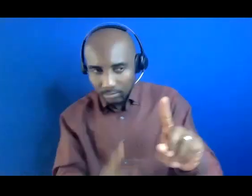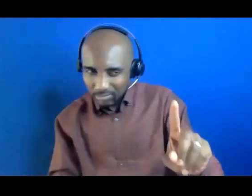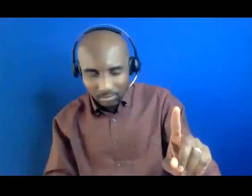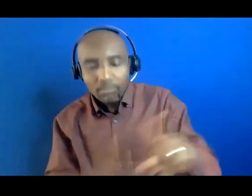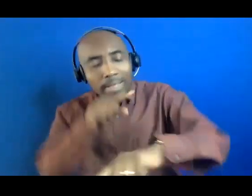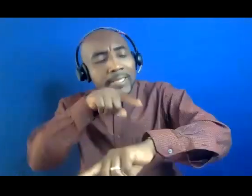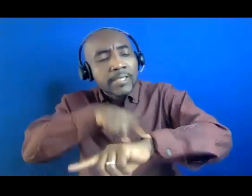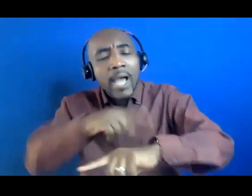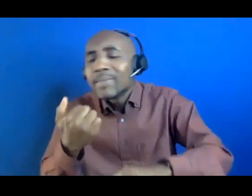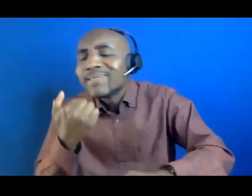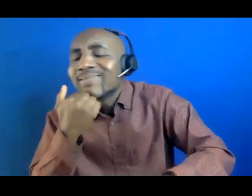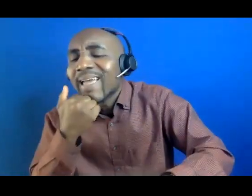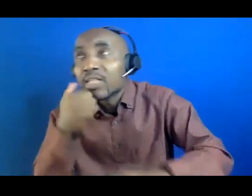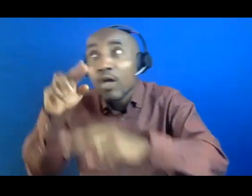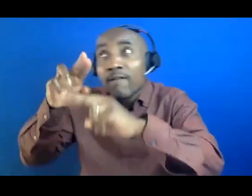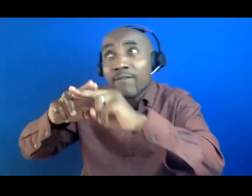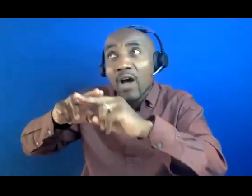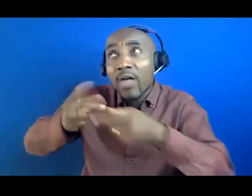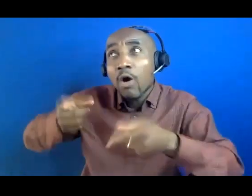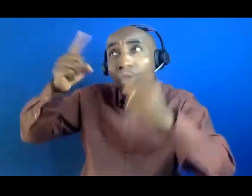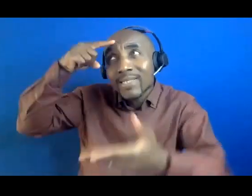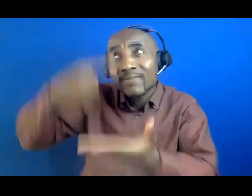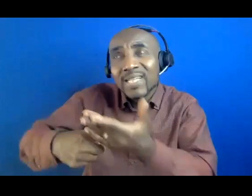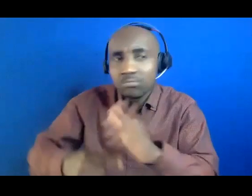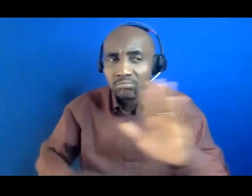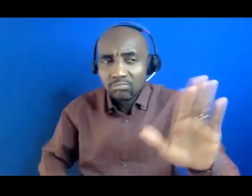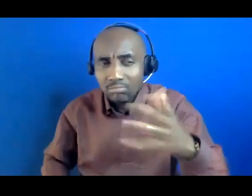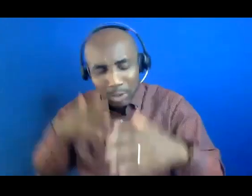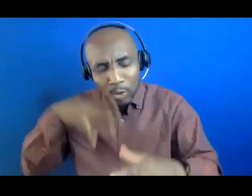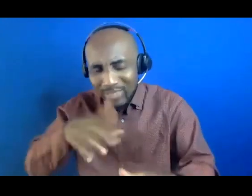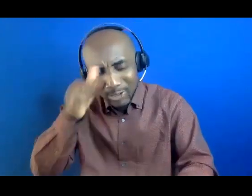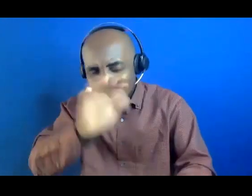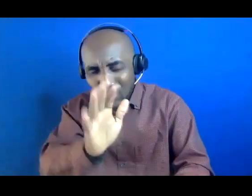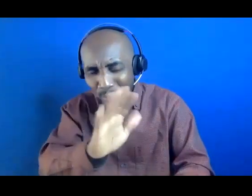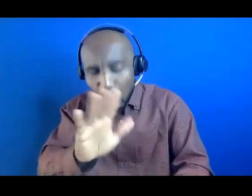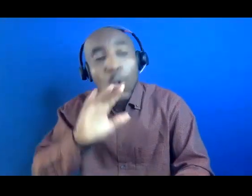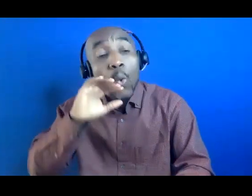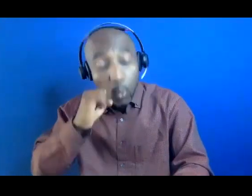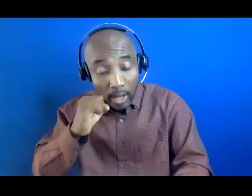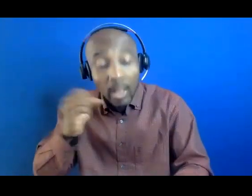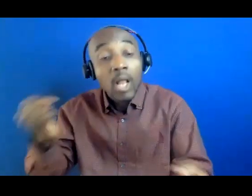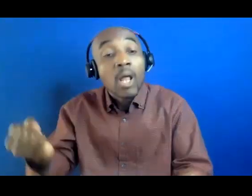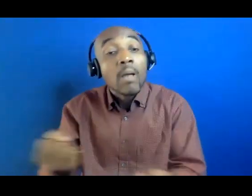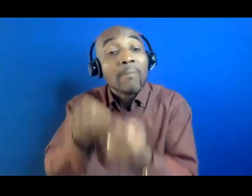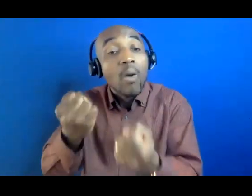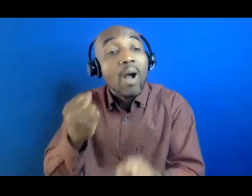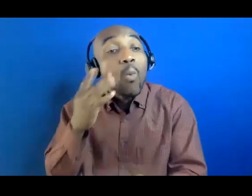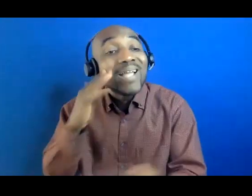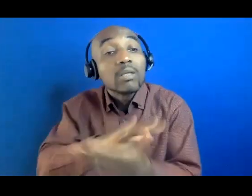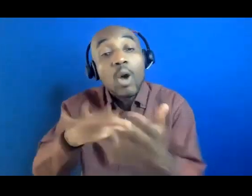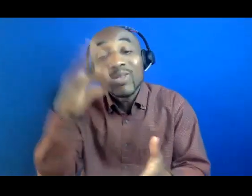the times or dates the Father has set by his own authority, but you will receive power when the Holy Spirit comes on